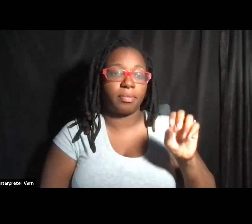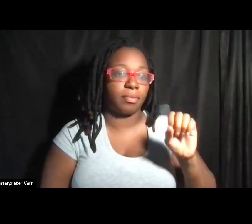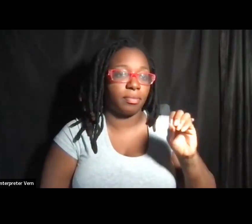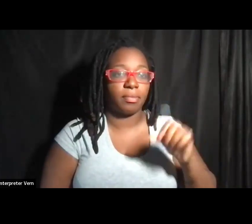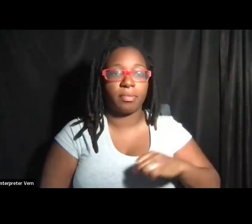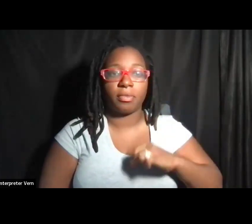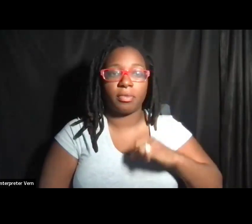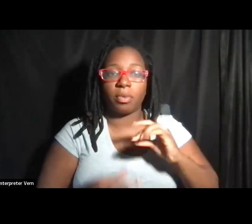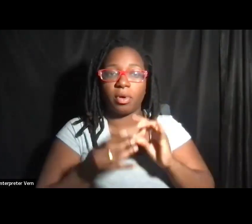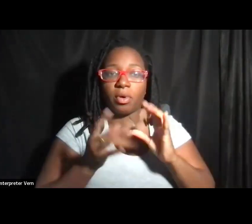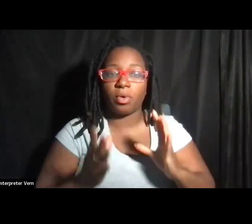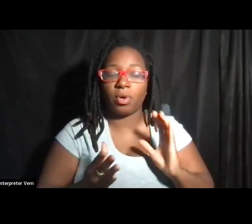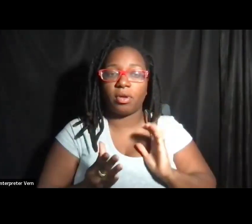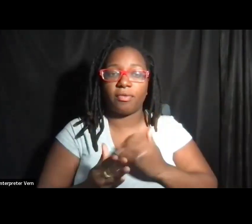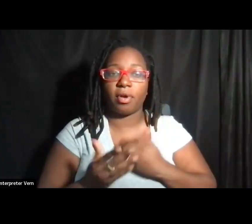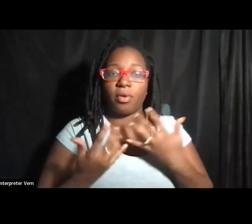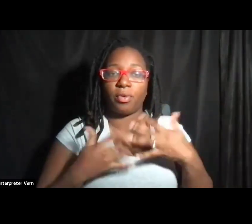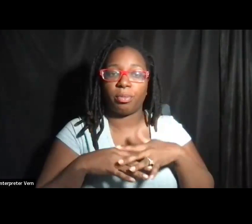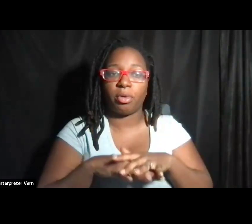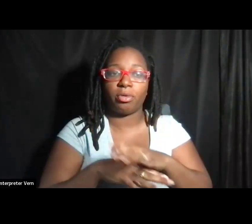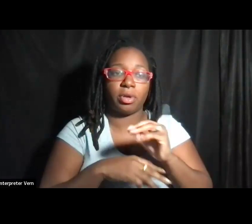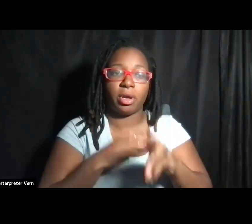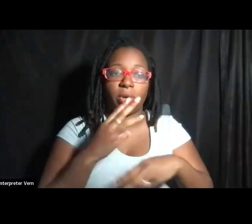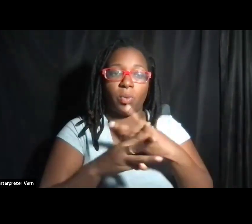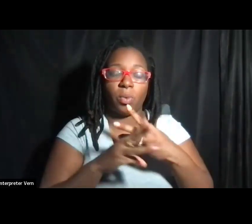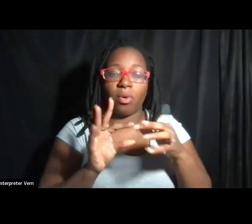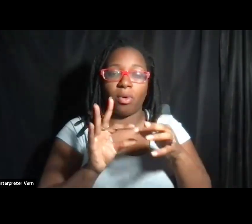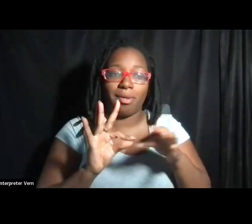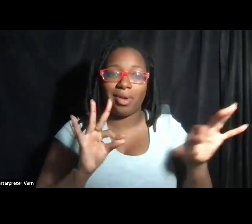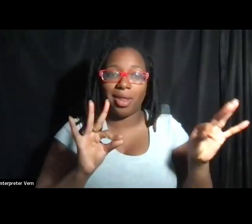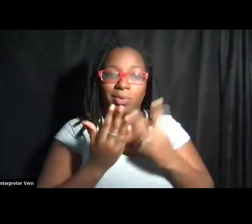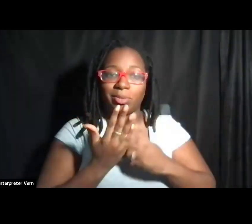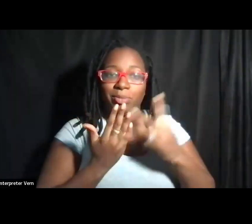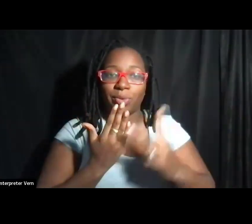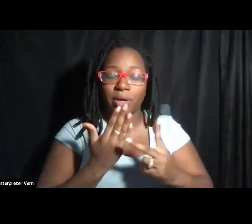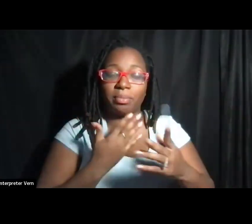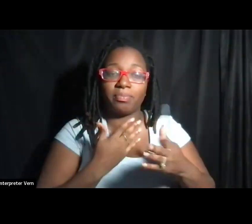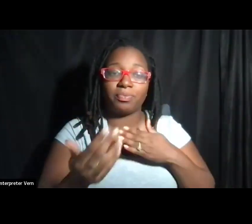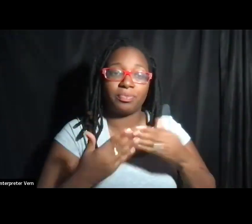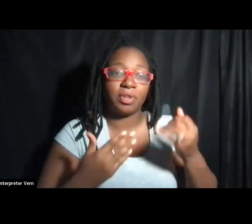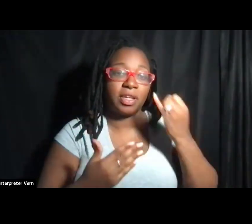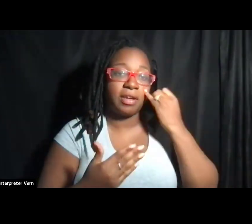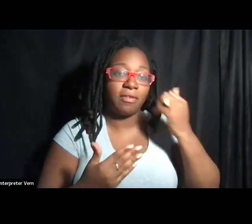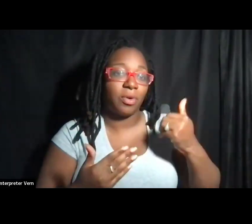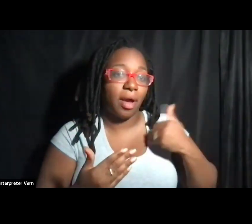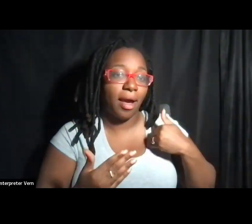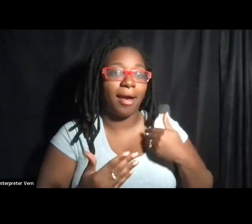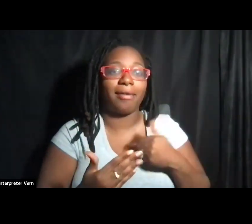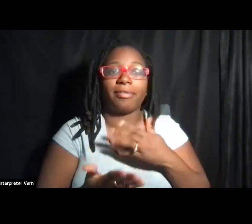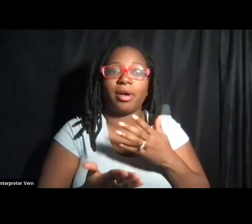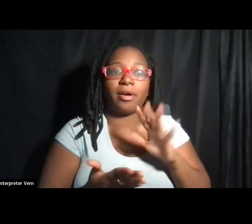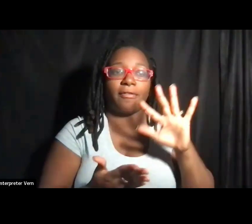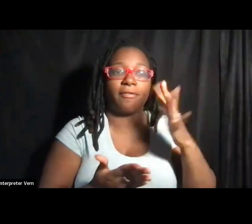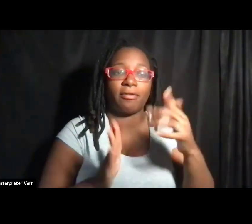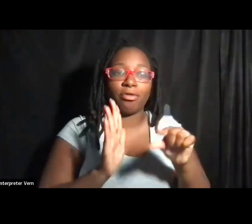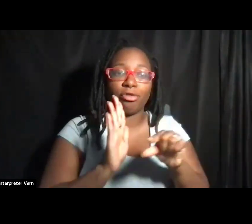Immersion parent. Whether you are joining because you have a fifth grader or a middle schooler in Chinese or Spanish Immersion, we welcome you to our